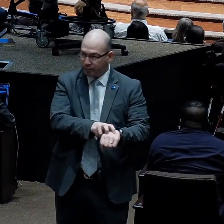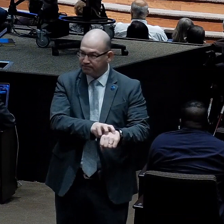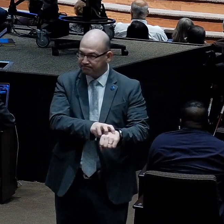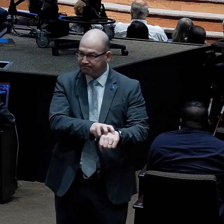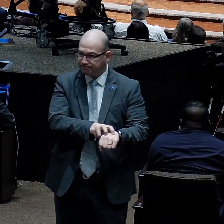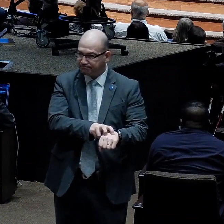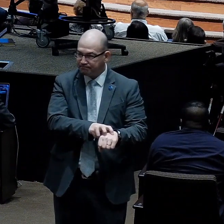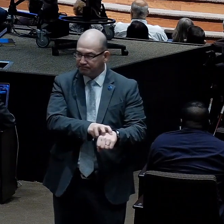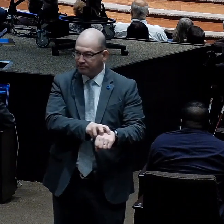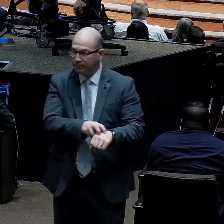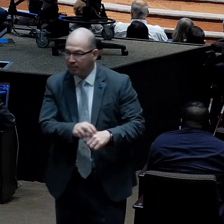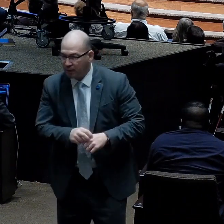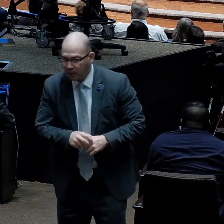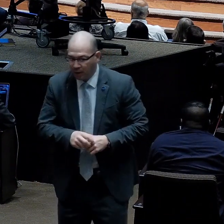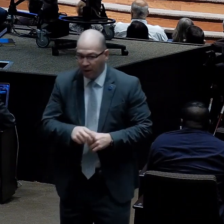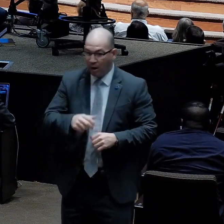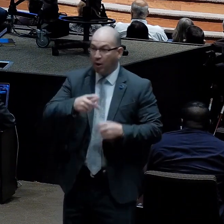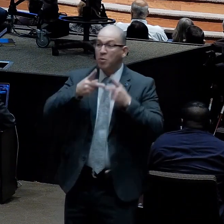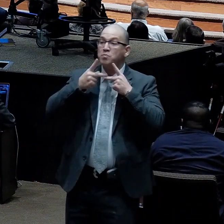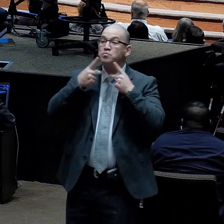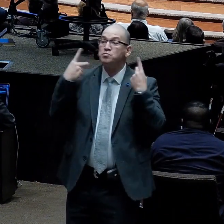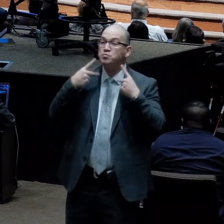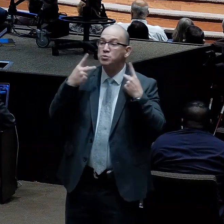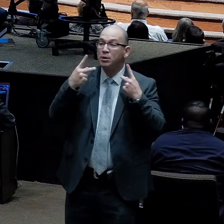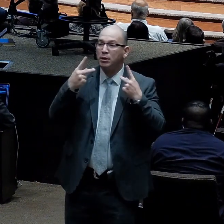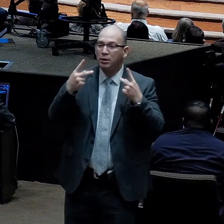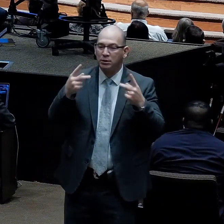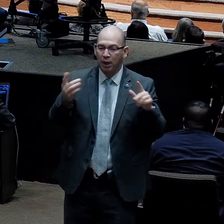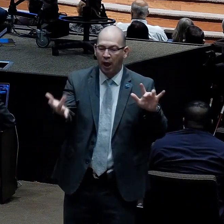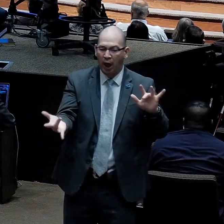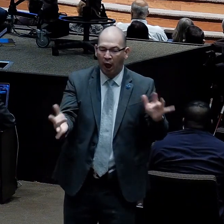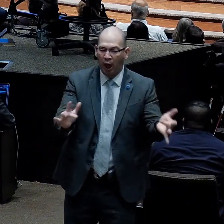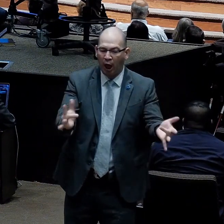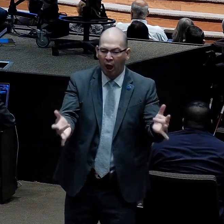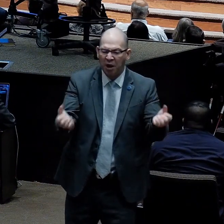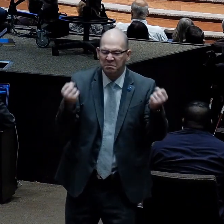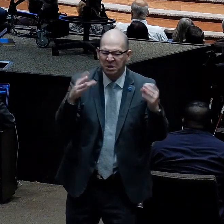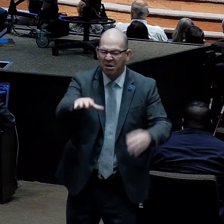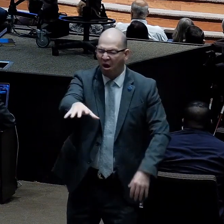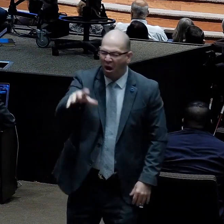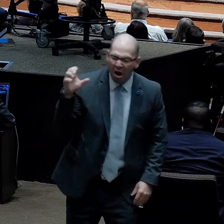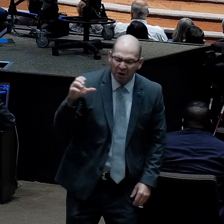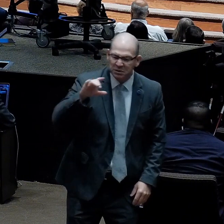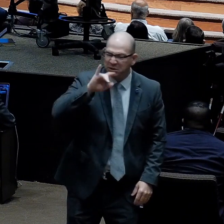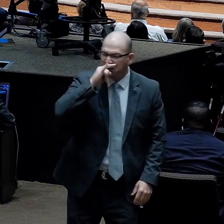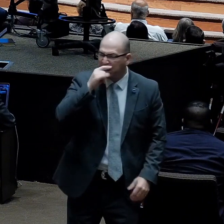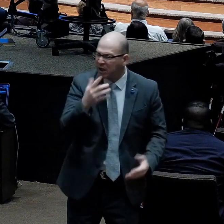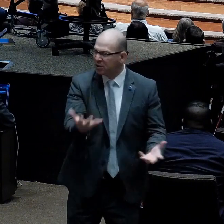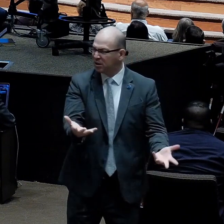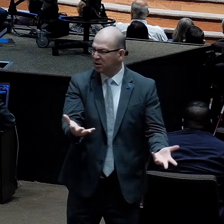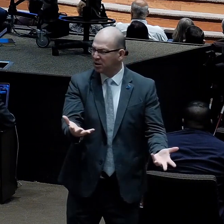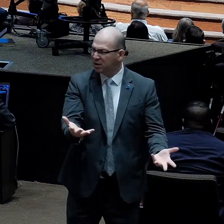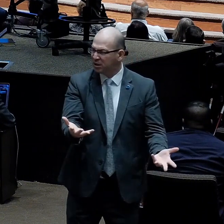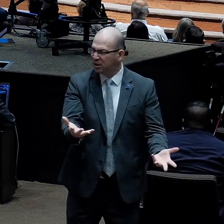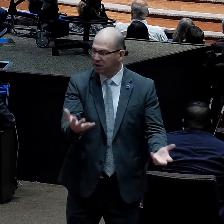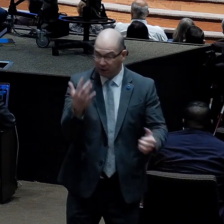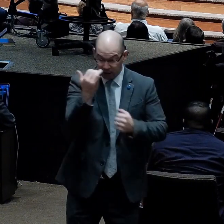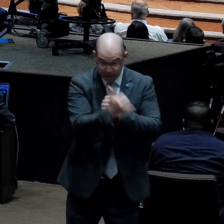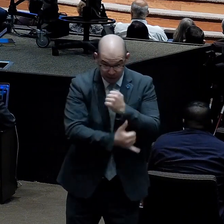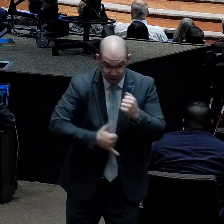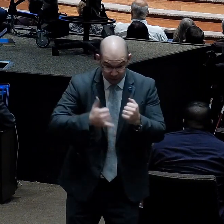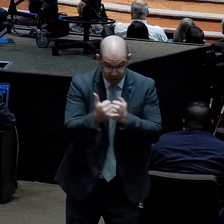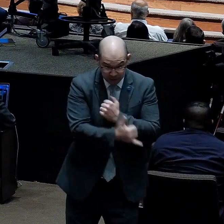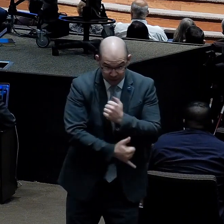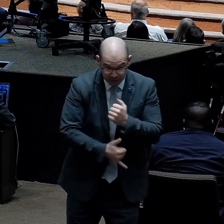priest molested hundreds and hundreds of people. And the entire country is turned away